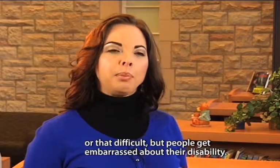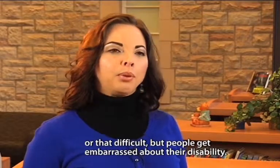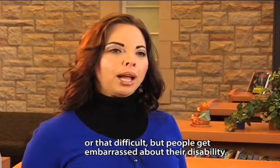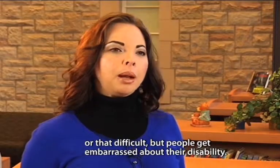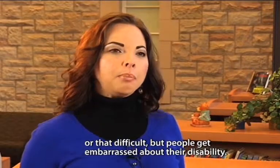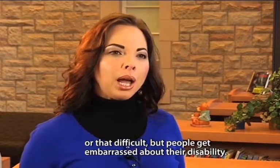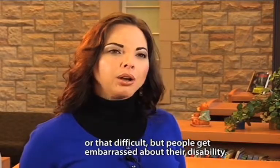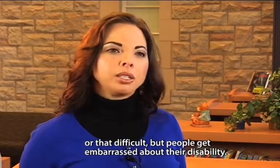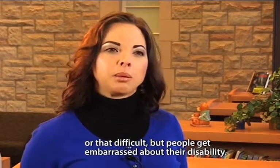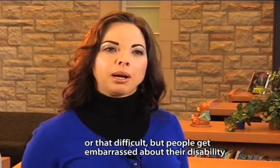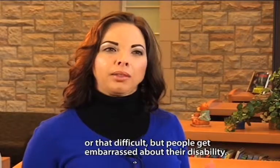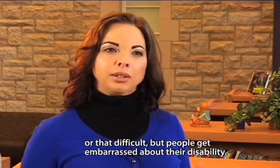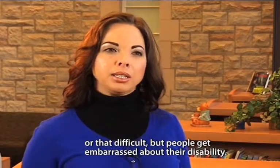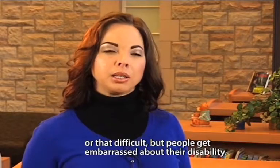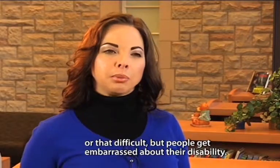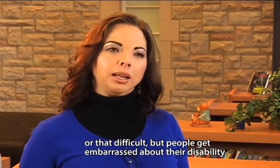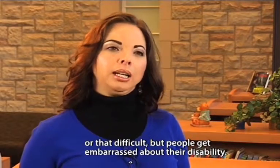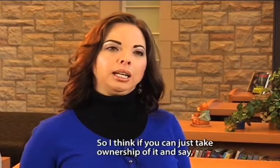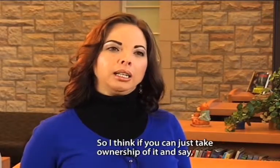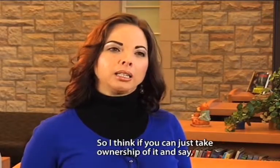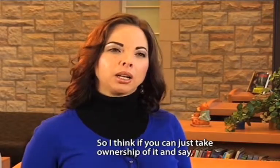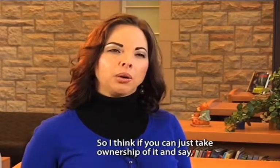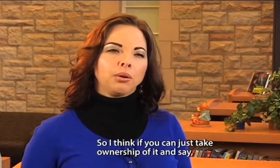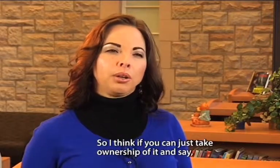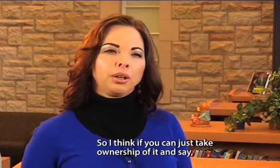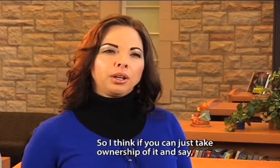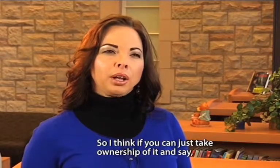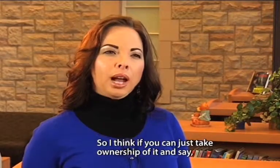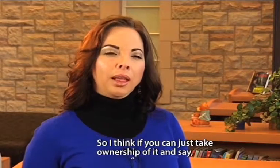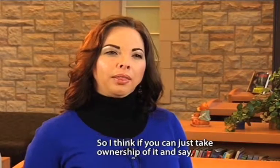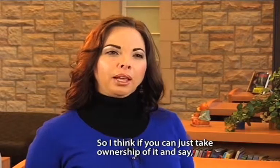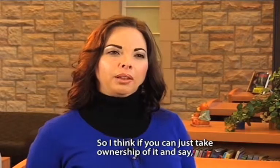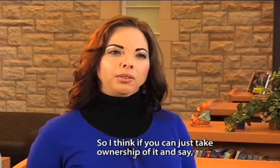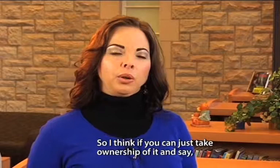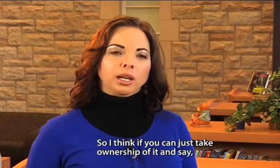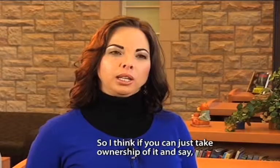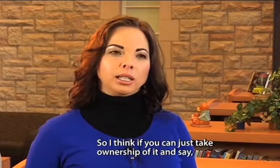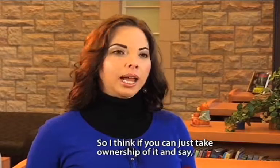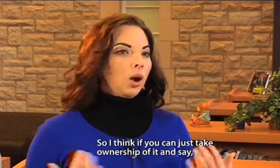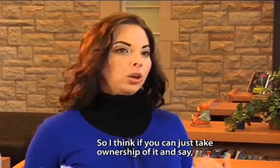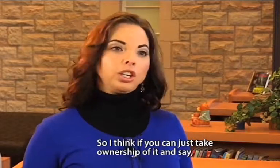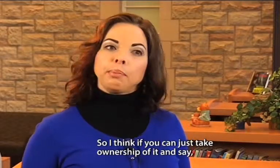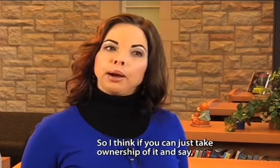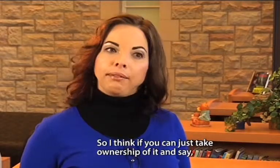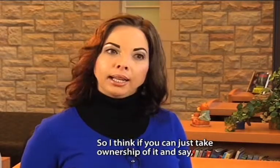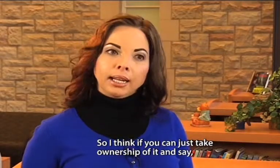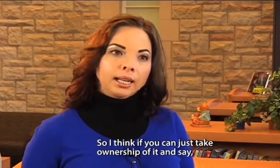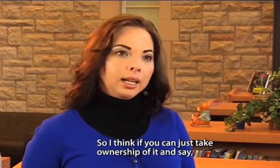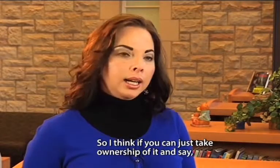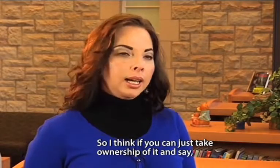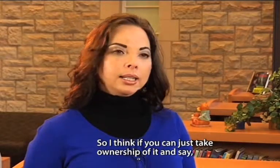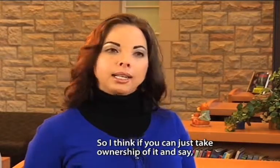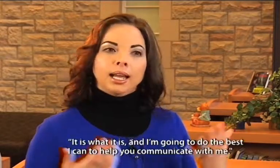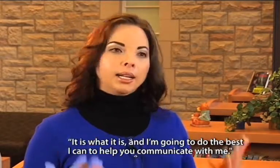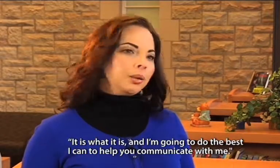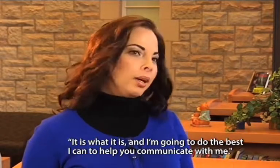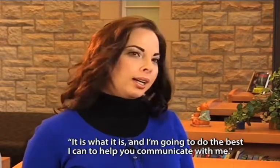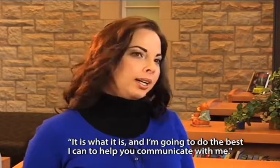people get embarrassed about their disability, and so I think if you can just take ownership of it and say it is what it